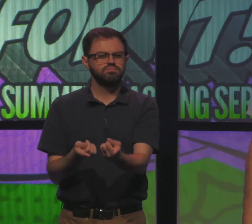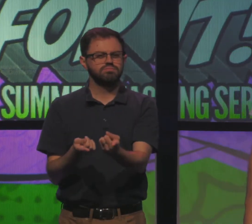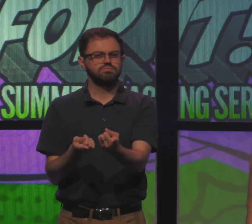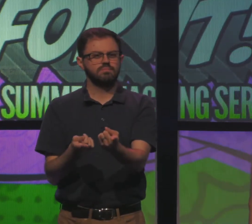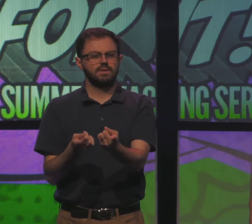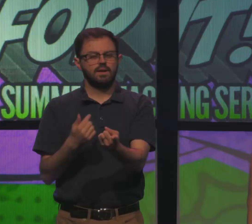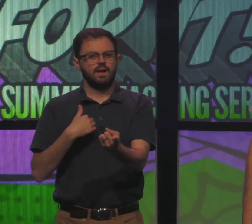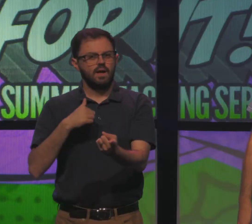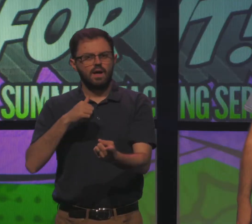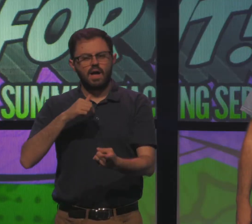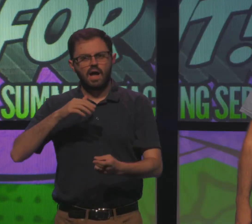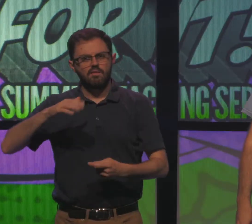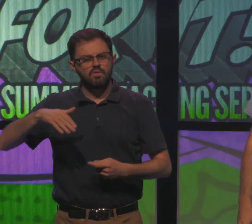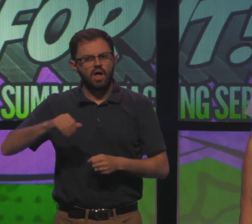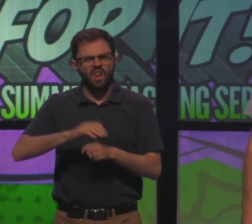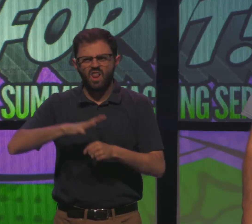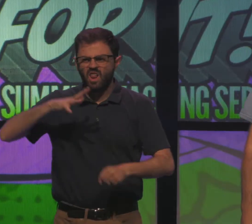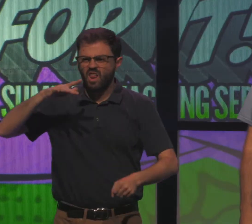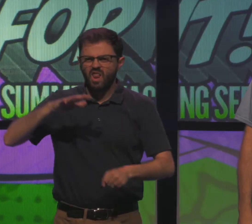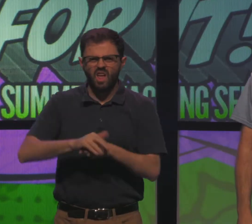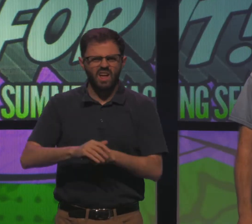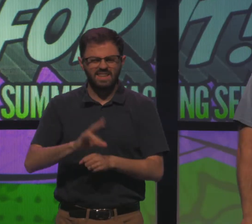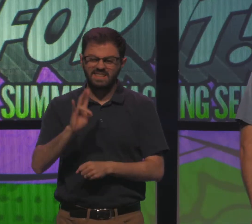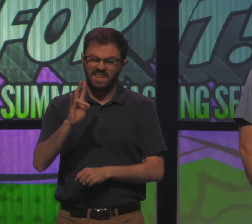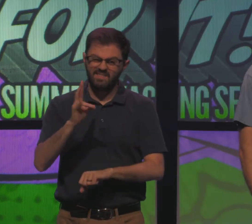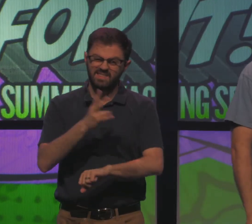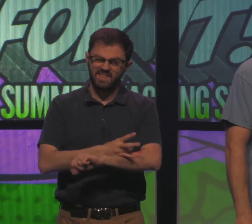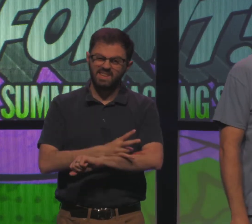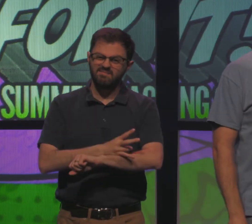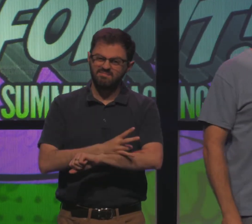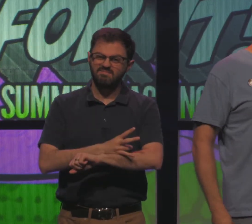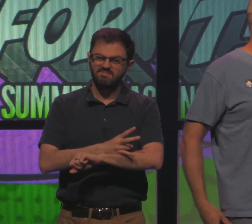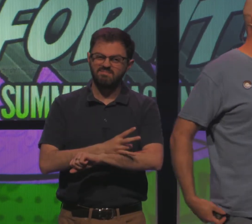days. I've been at this a long time.